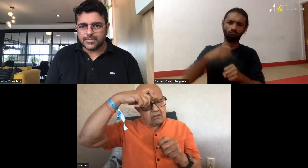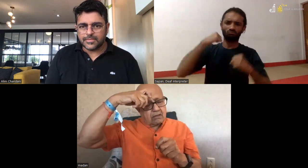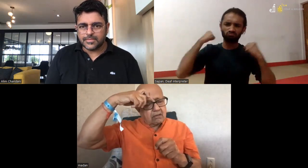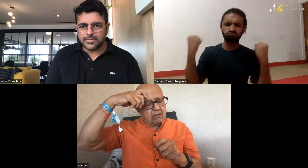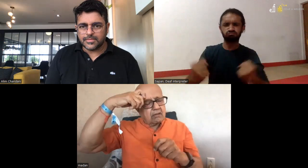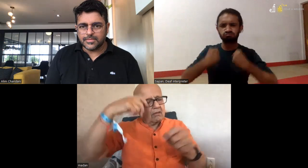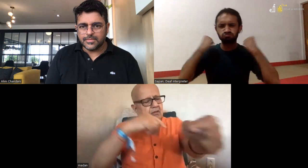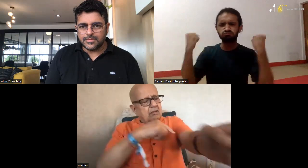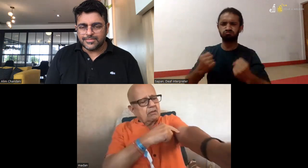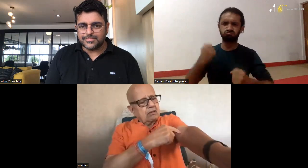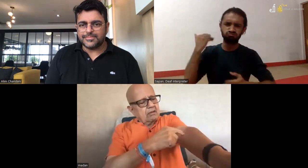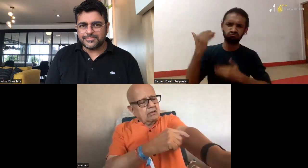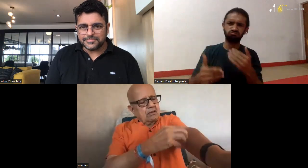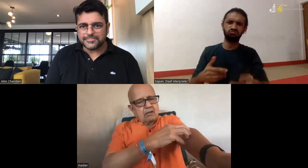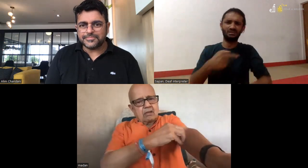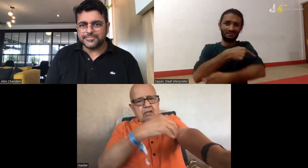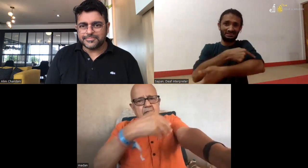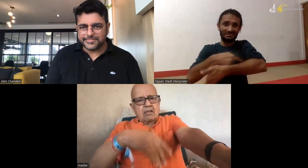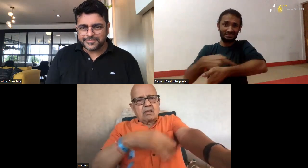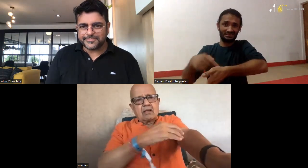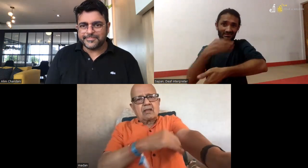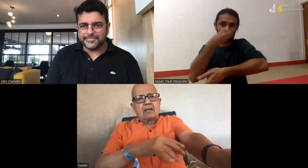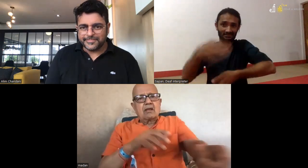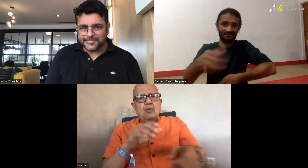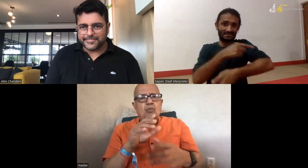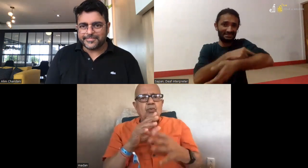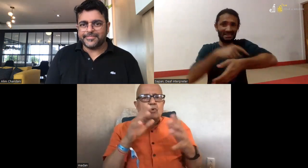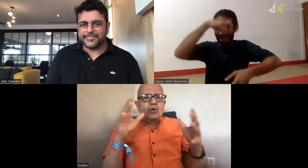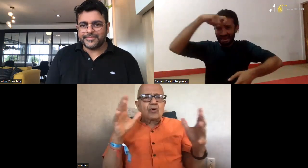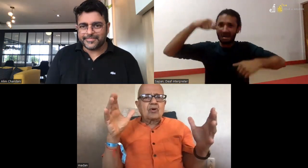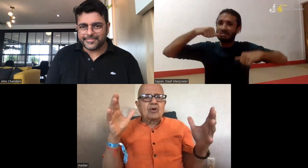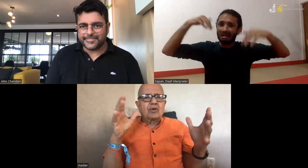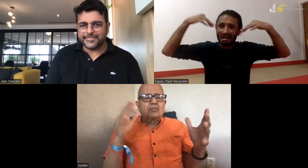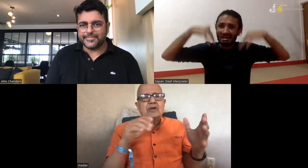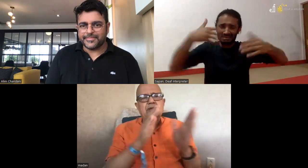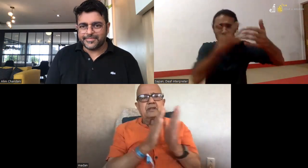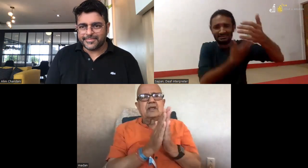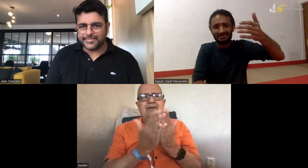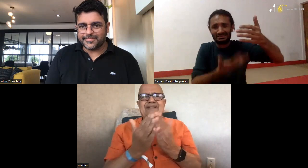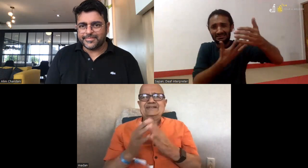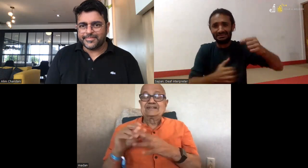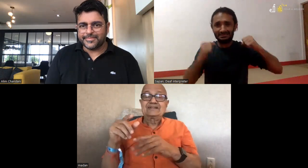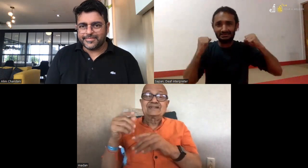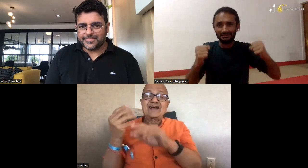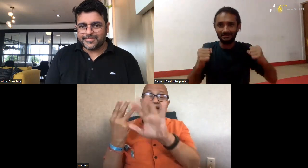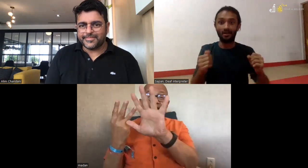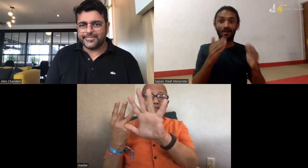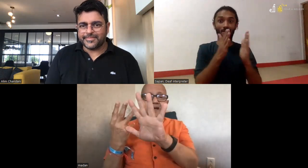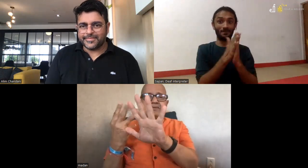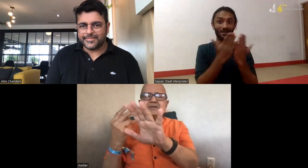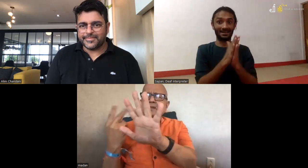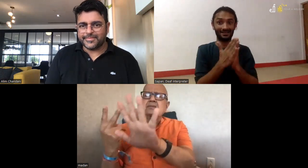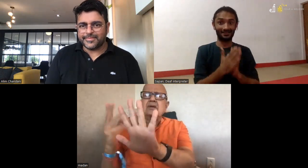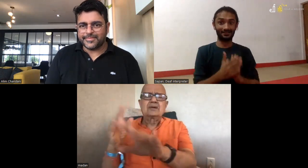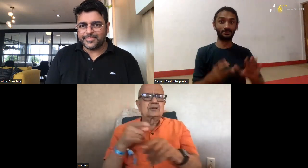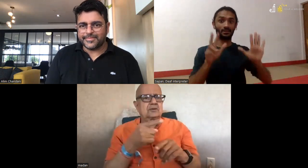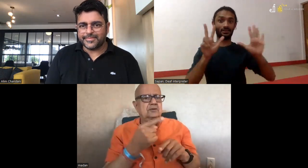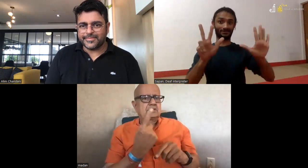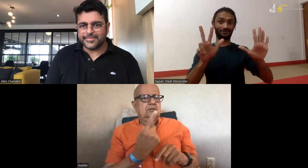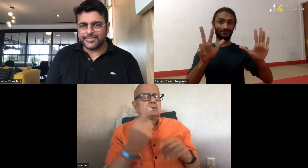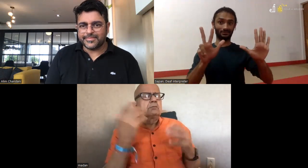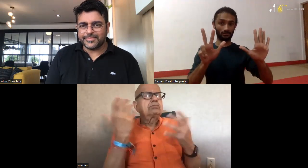And I have been tirelessly working in the area. So, I sweat a lot when